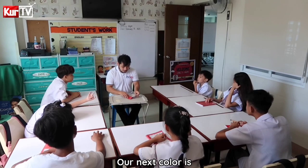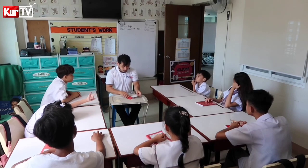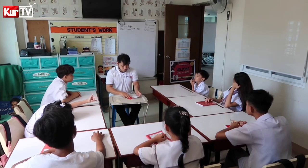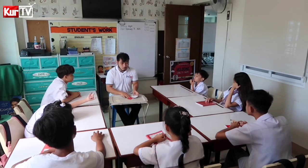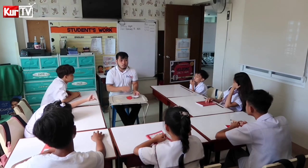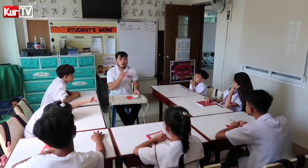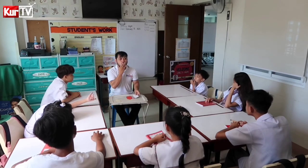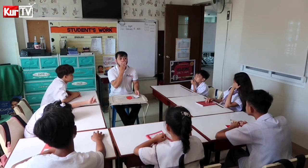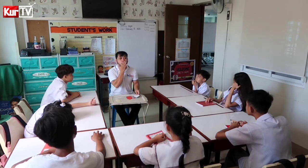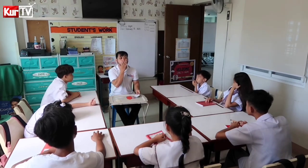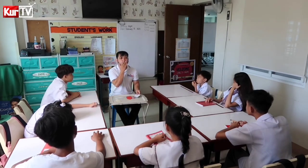Color